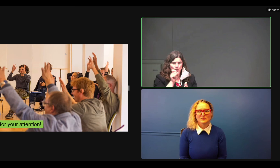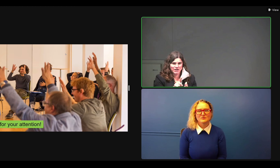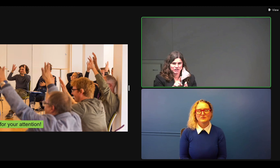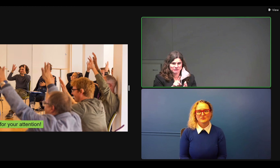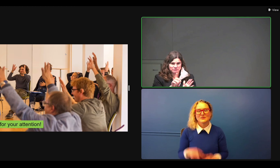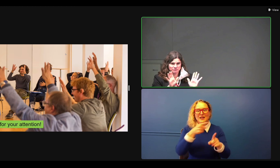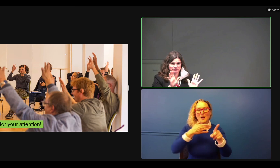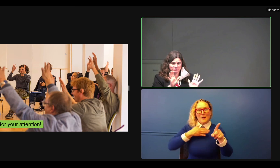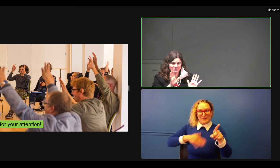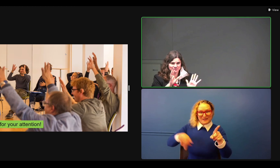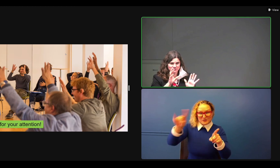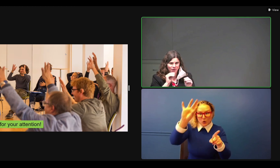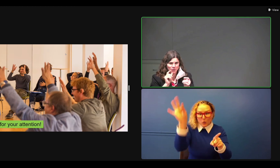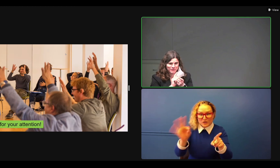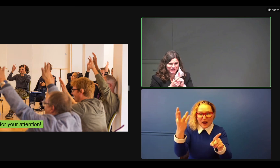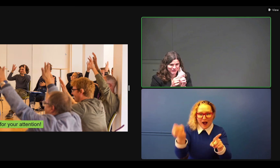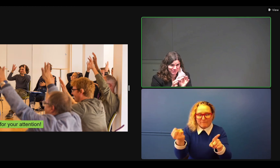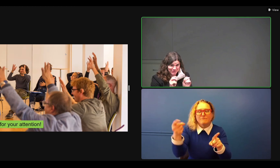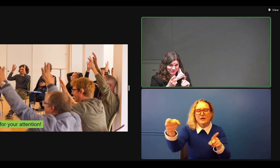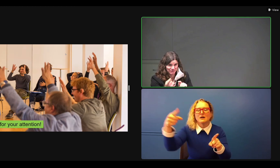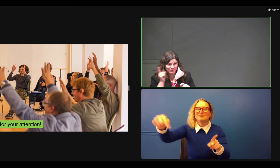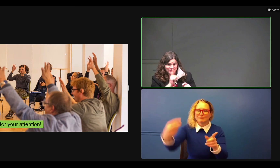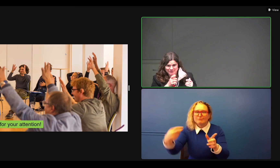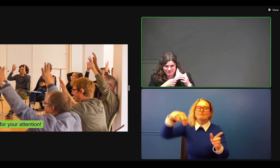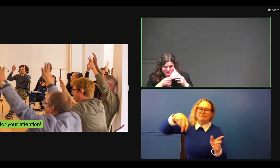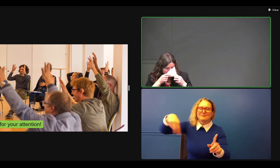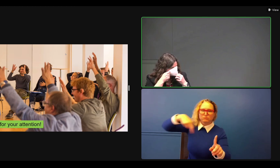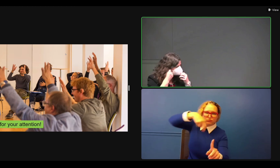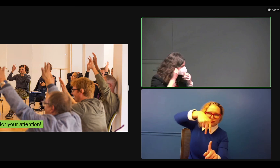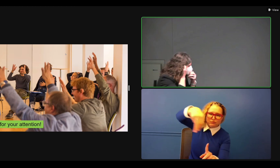If you have any questions, please come to the front of the room to ask your question.